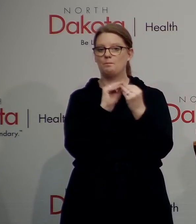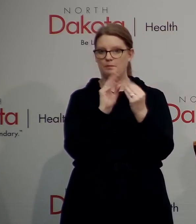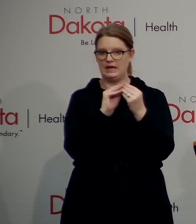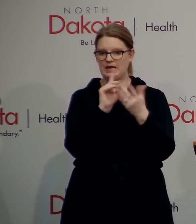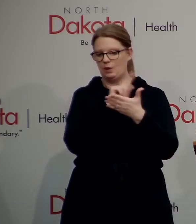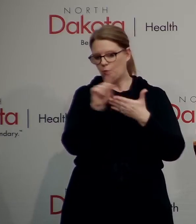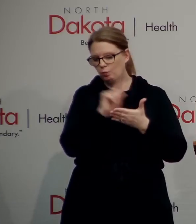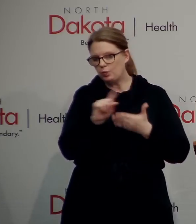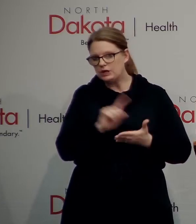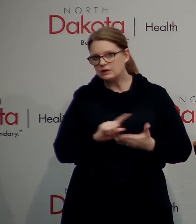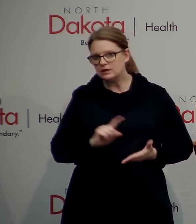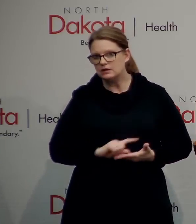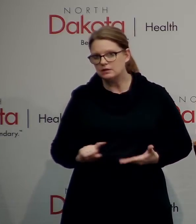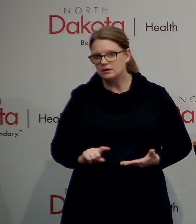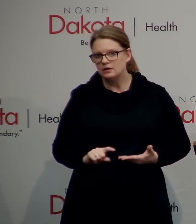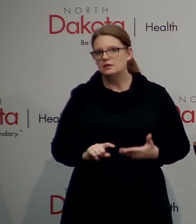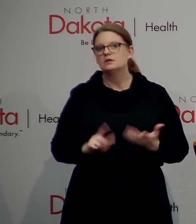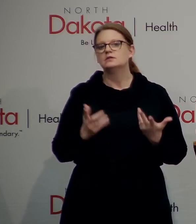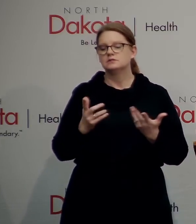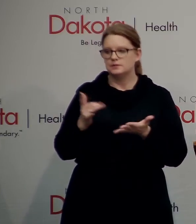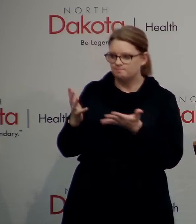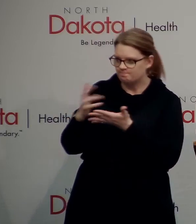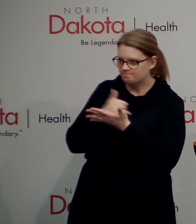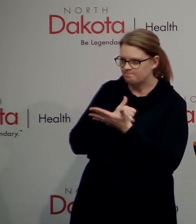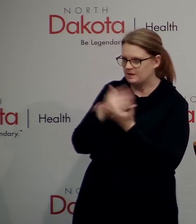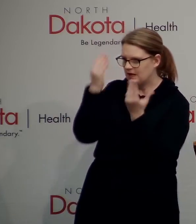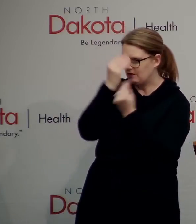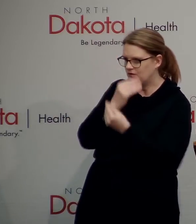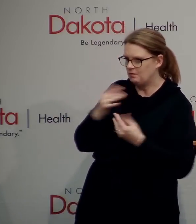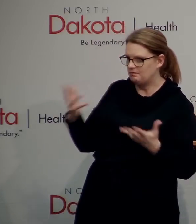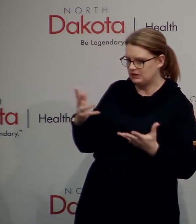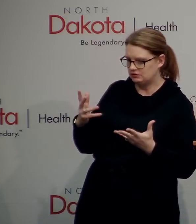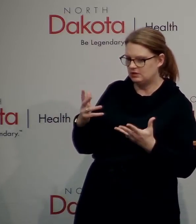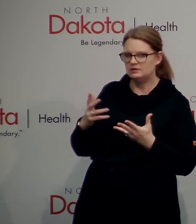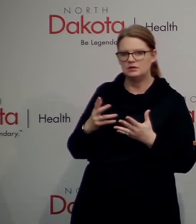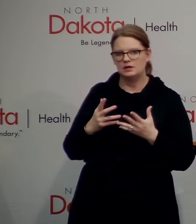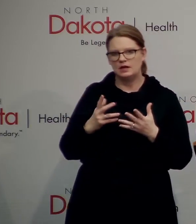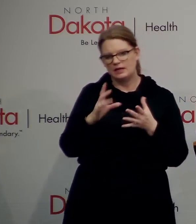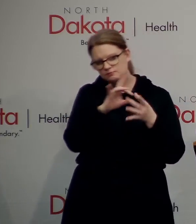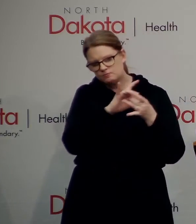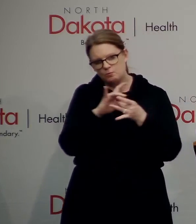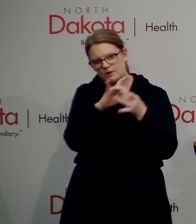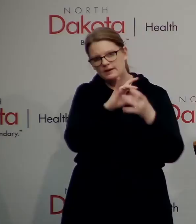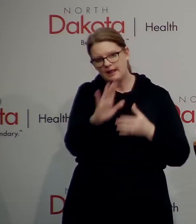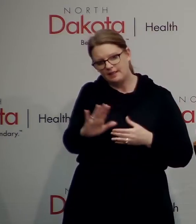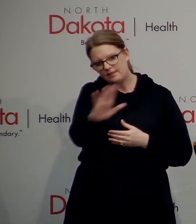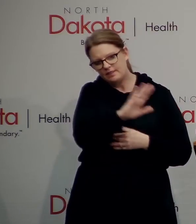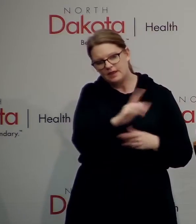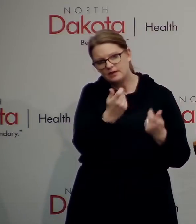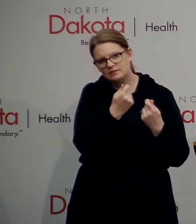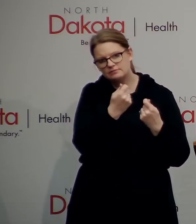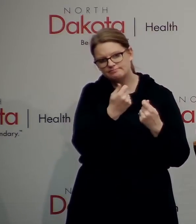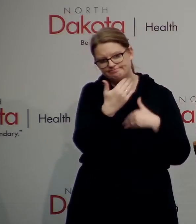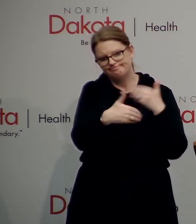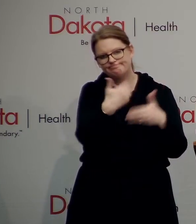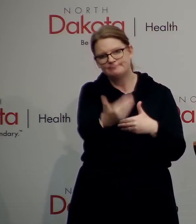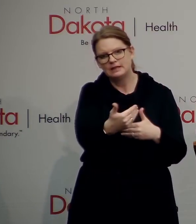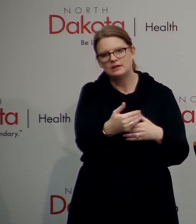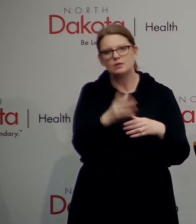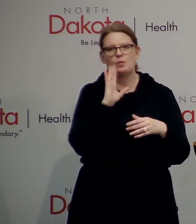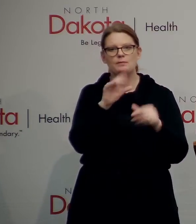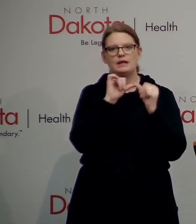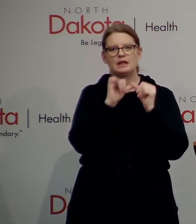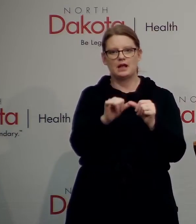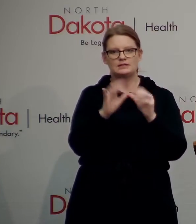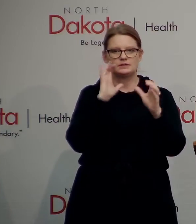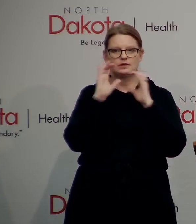to continue to receive information, gather and coordinate their efforts to help in this fight, and they will be in constant communication